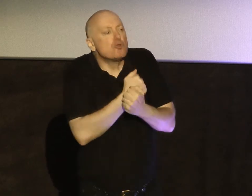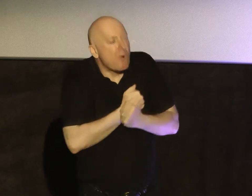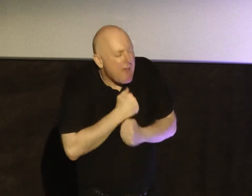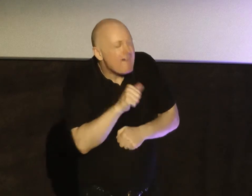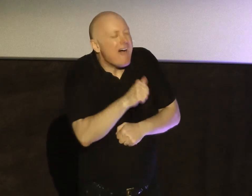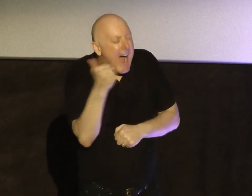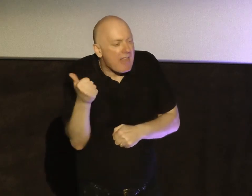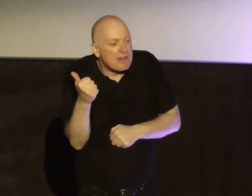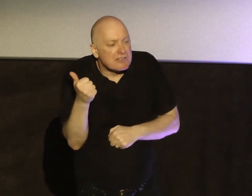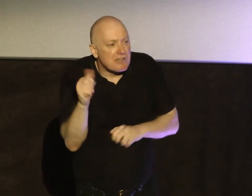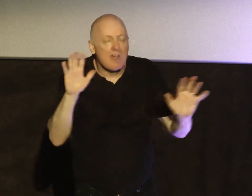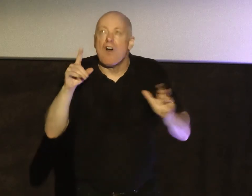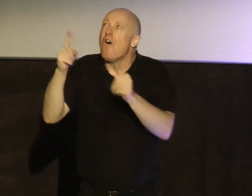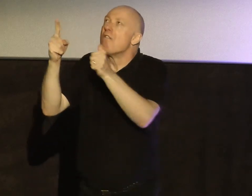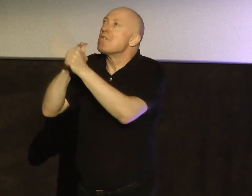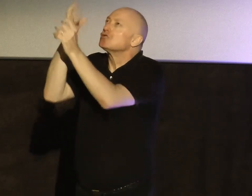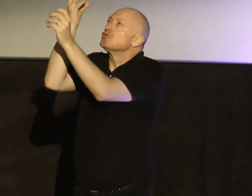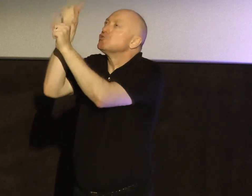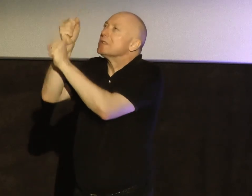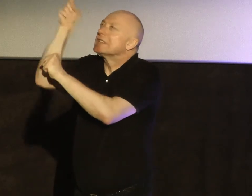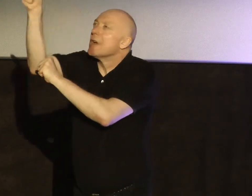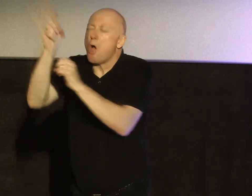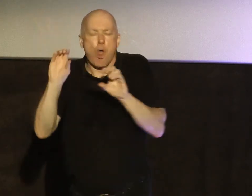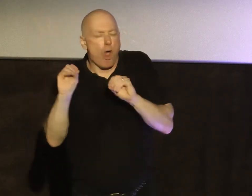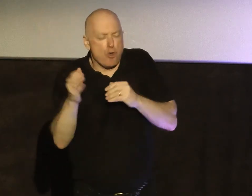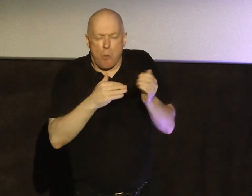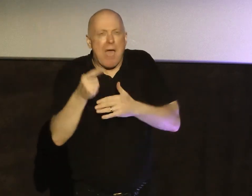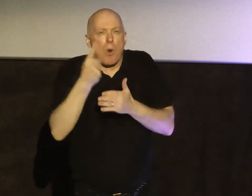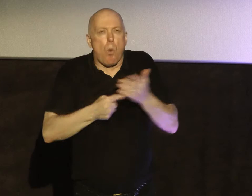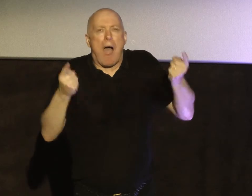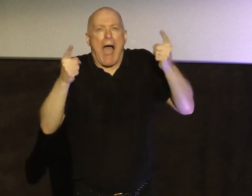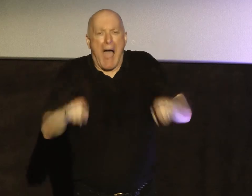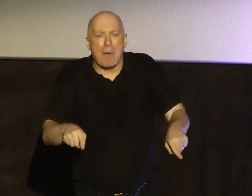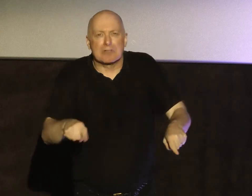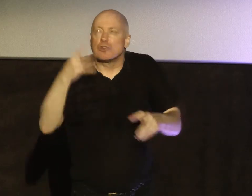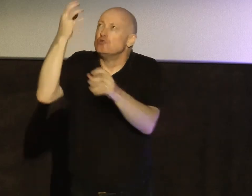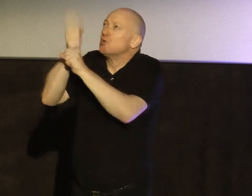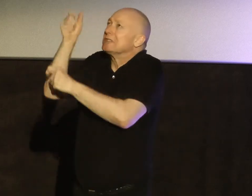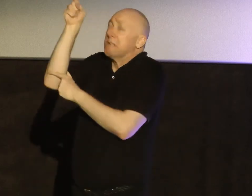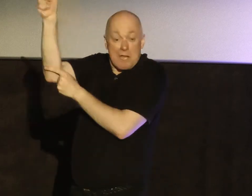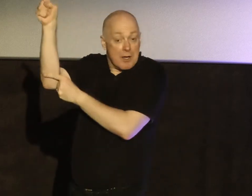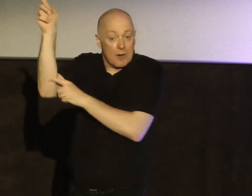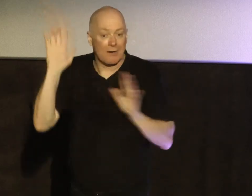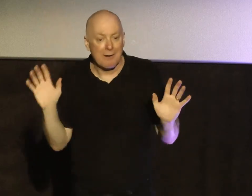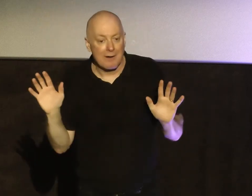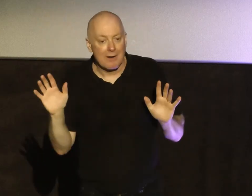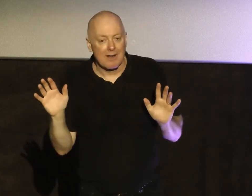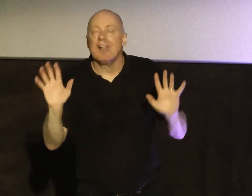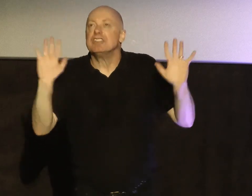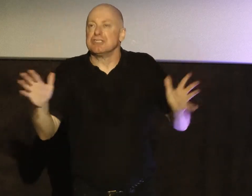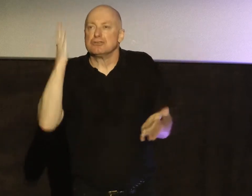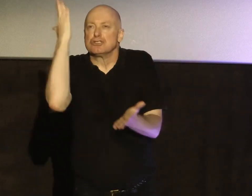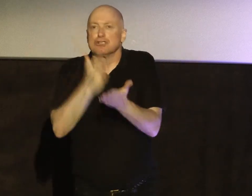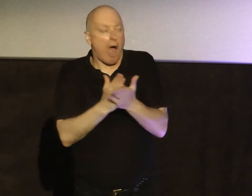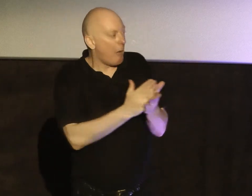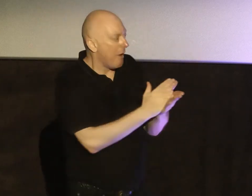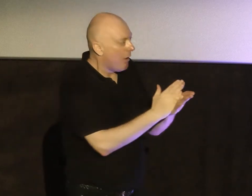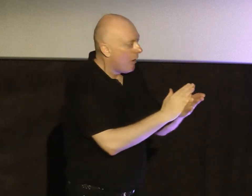God first. And no matter what happened, she could trust God with what happened in her life. And she wasn't going to apply her experiences with some people